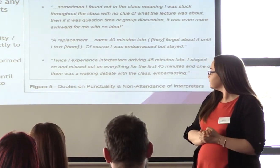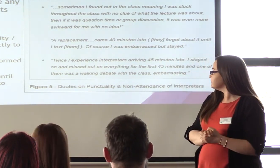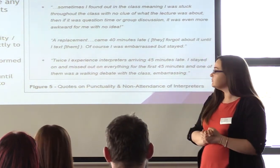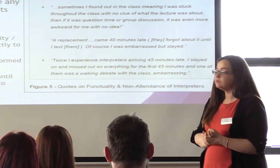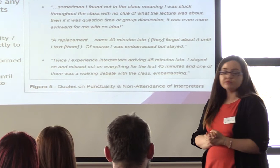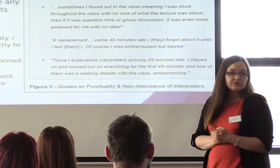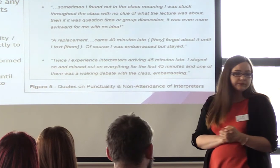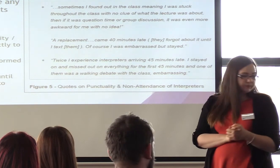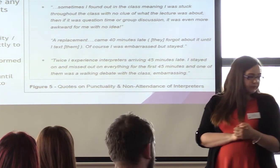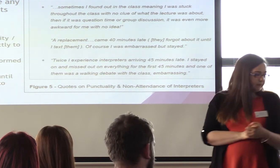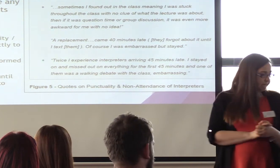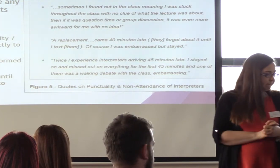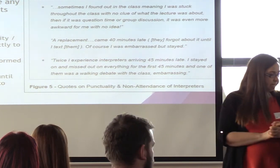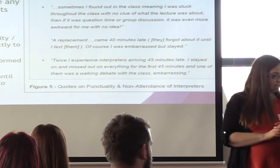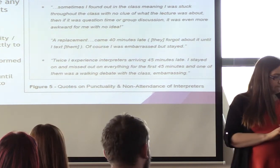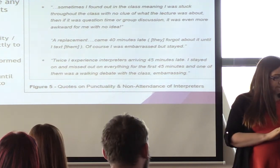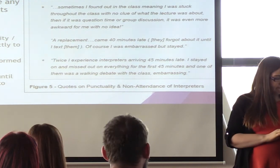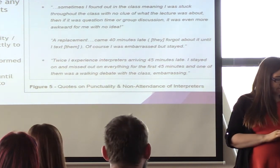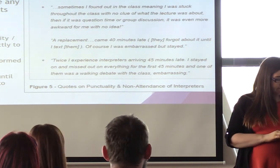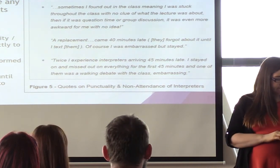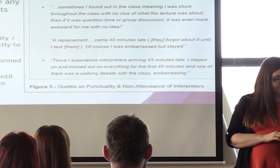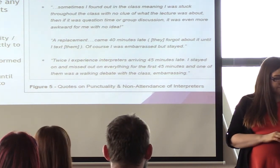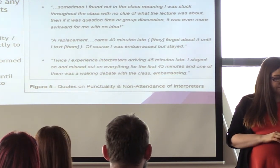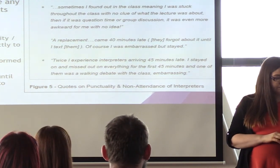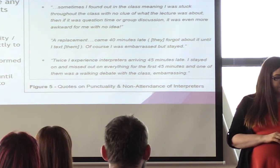And some find themselves then, as a result, withdrawing from college.